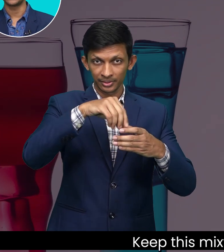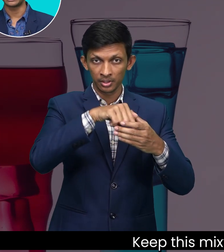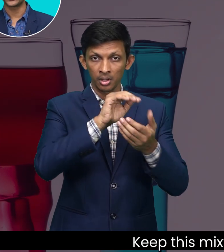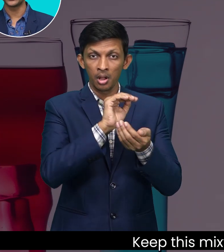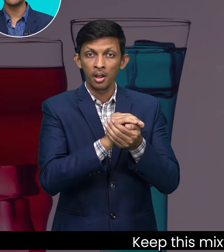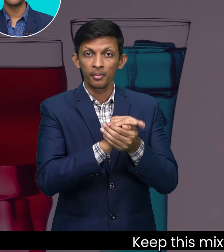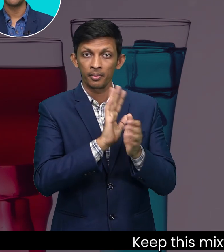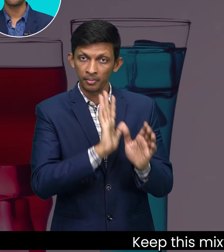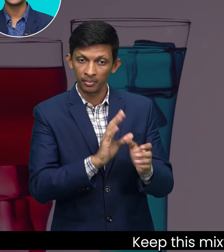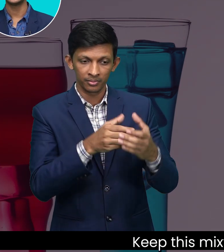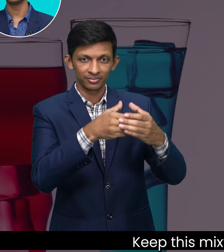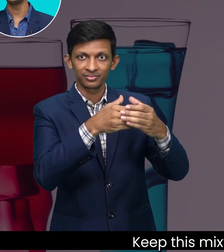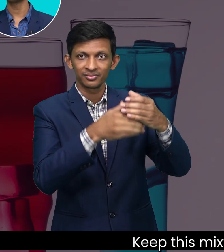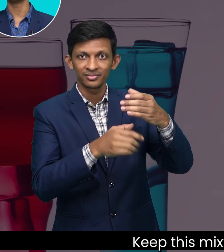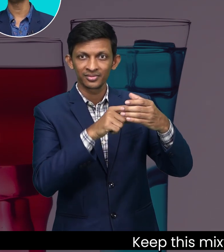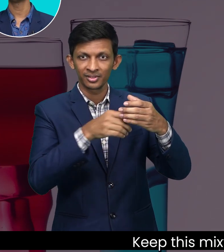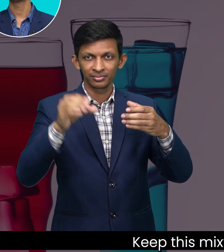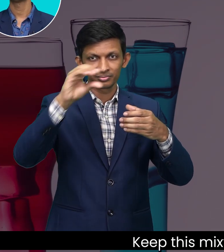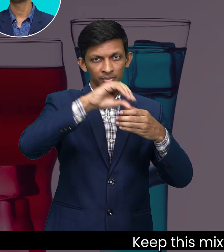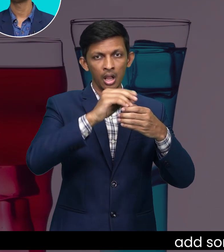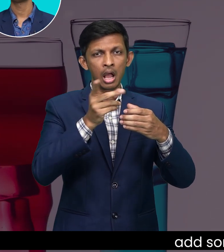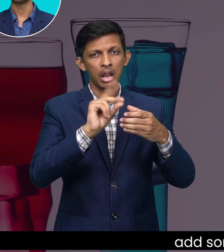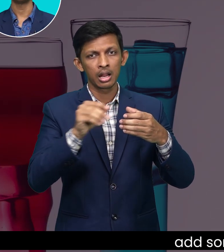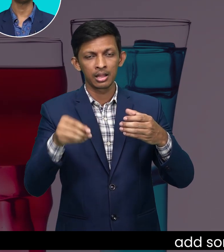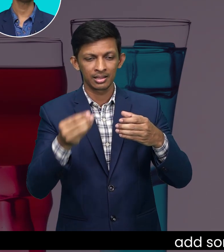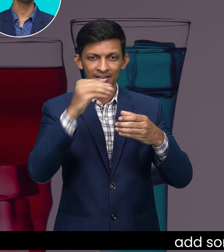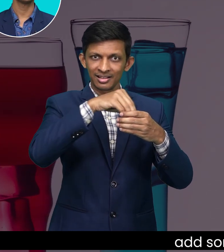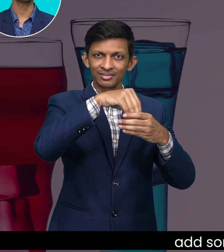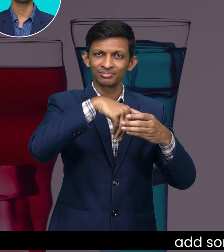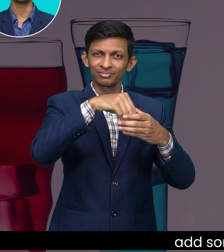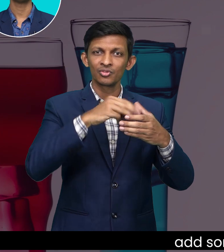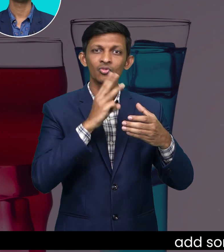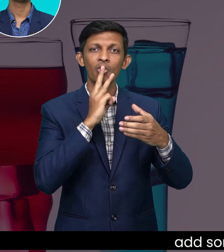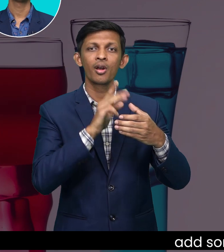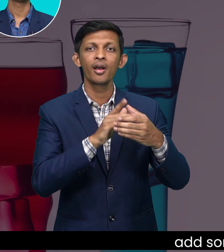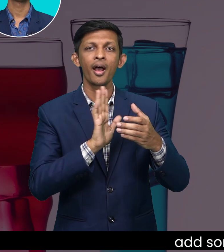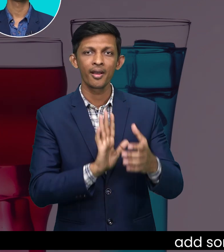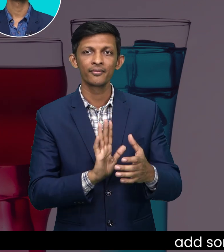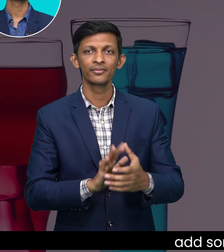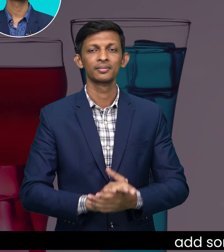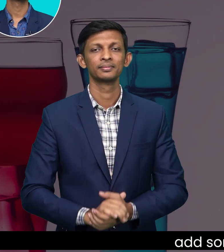Keep this mixture in a beaker and add some water to it.